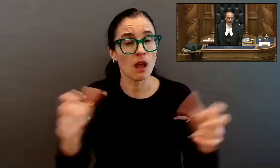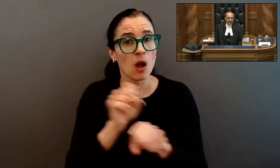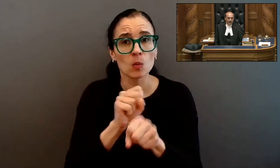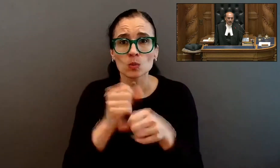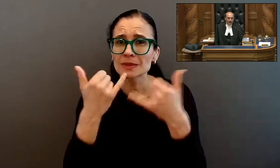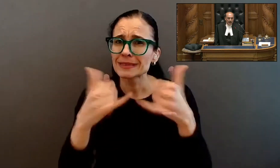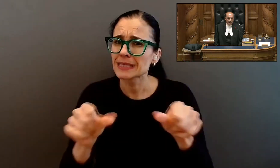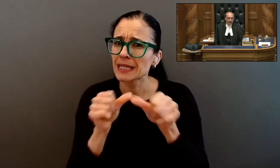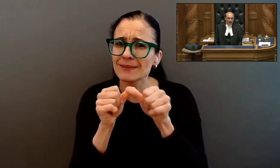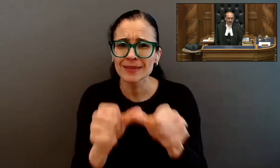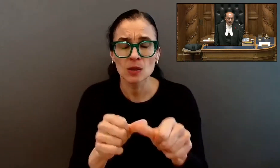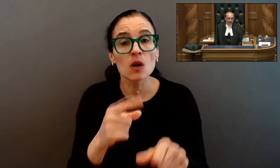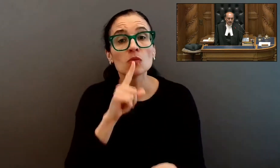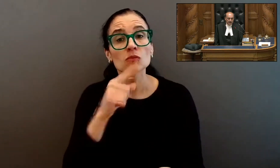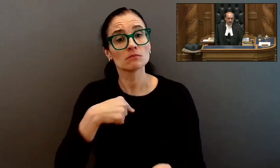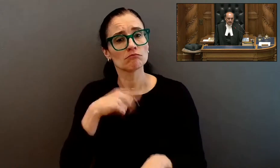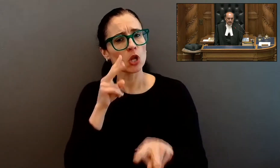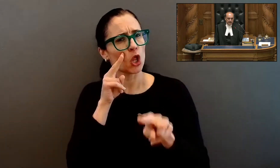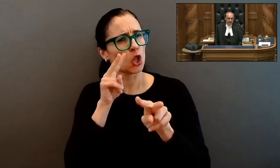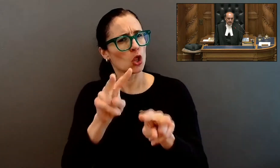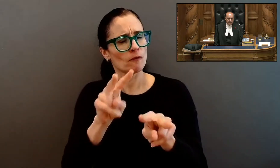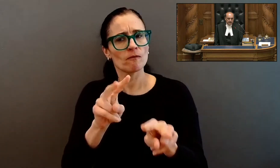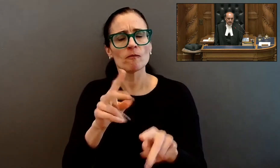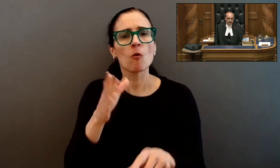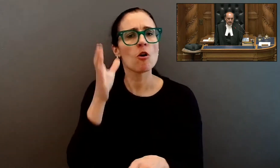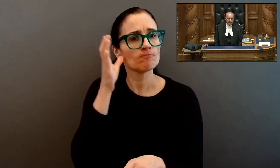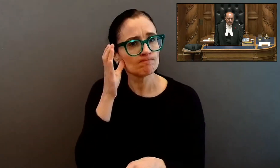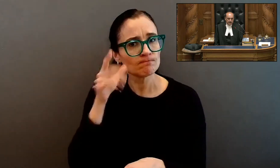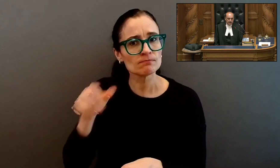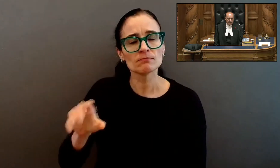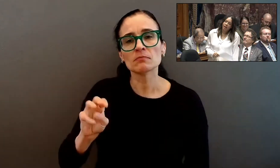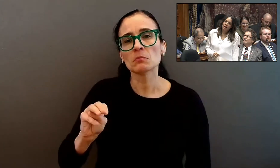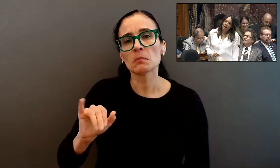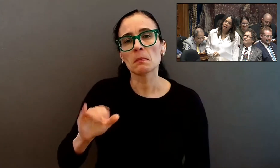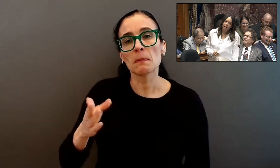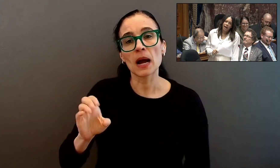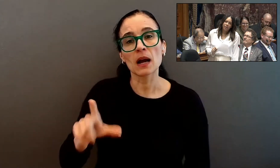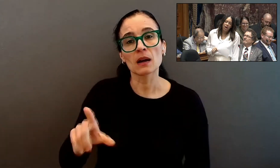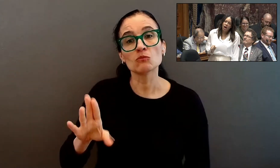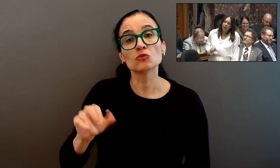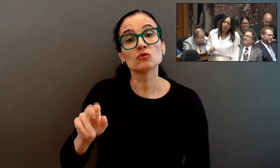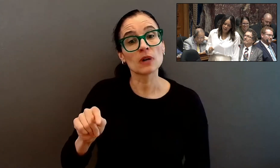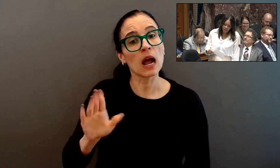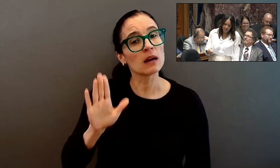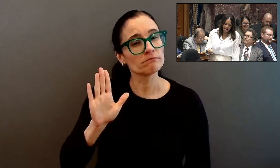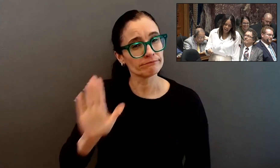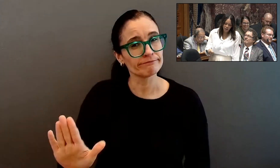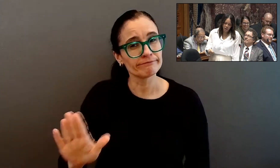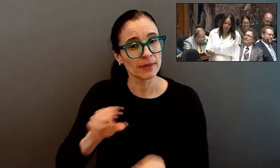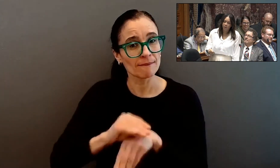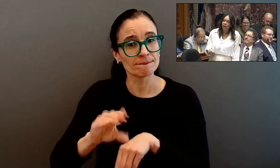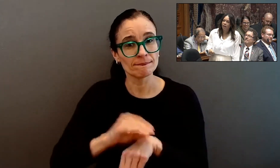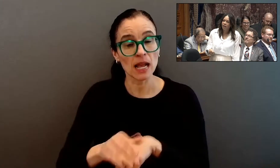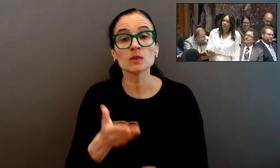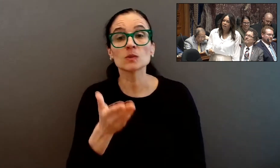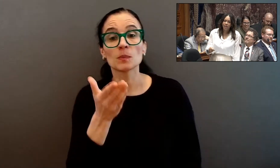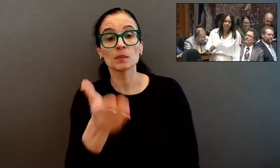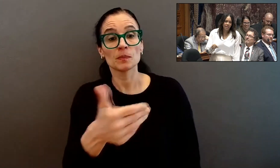out. Member for Abbotsford Mission. Mr. Speaker, at the heart of this